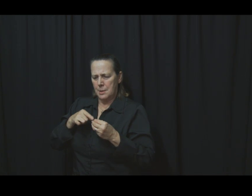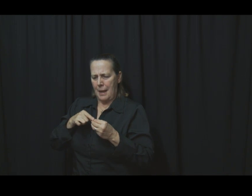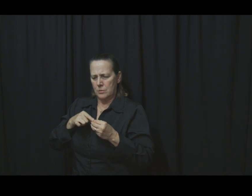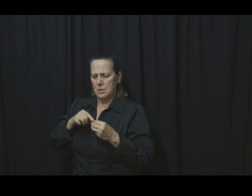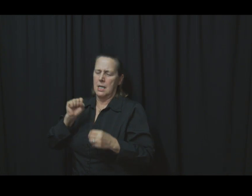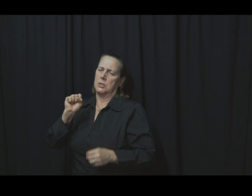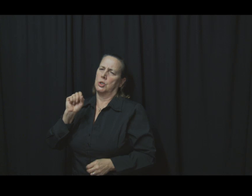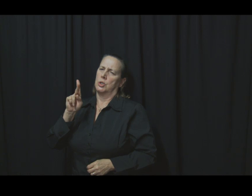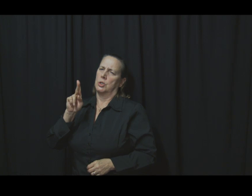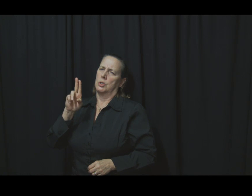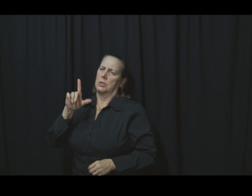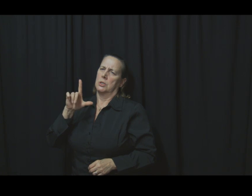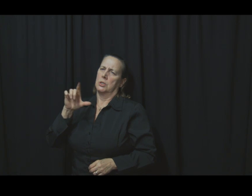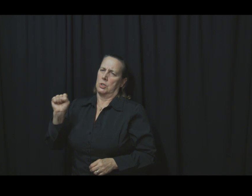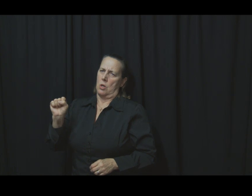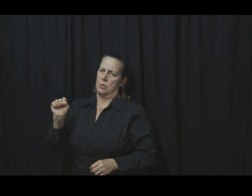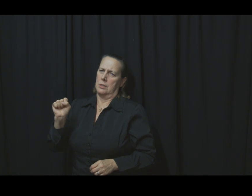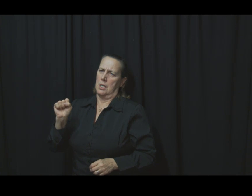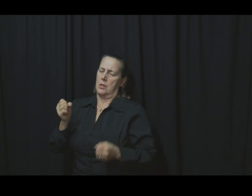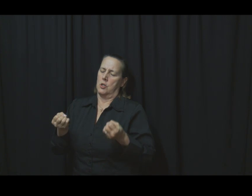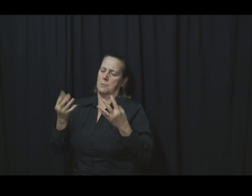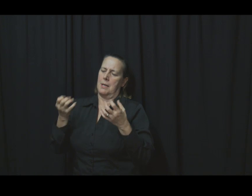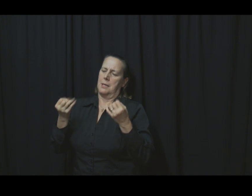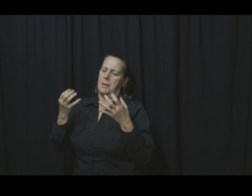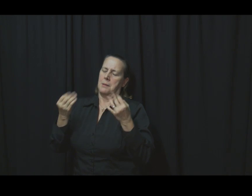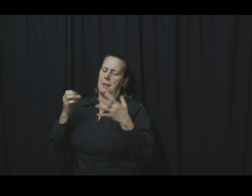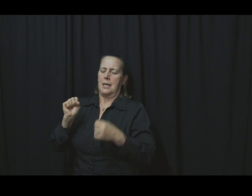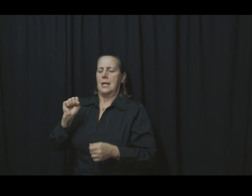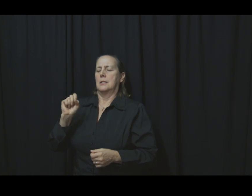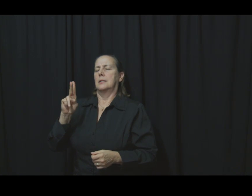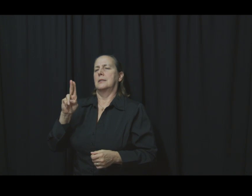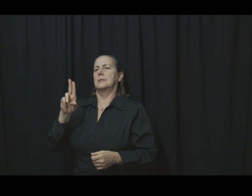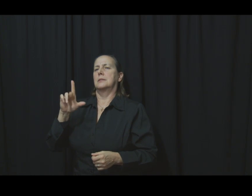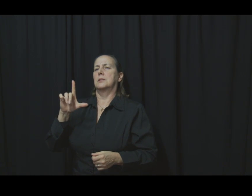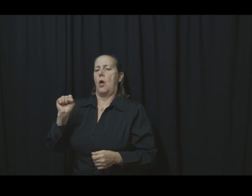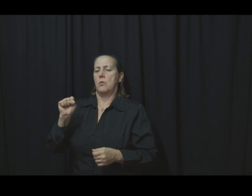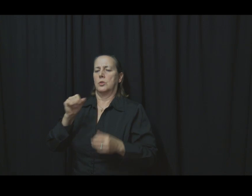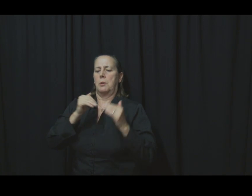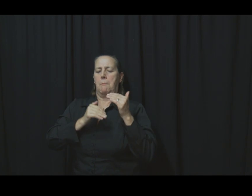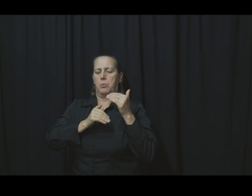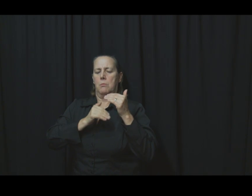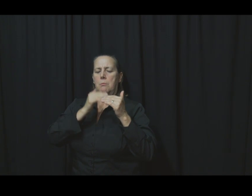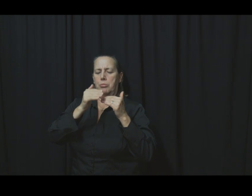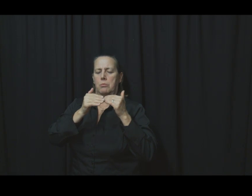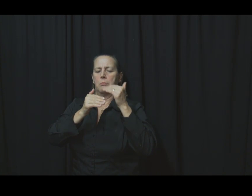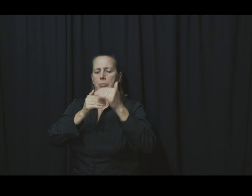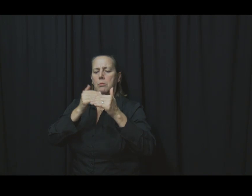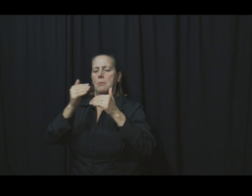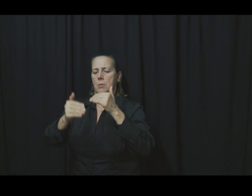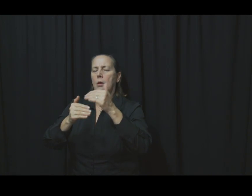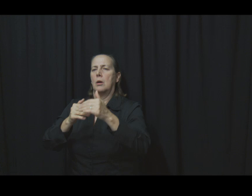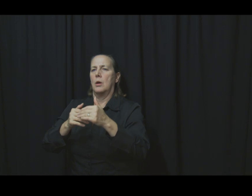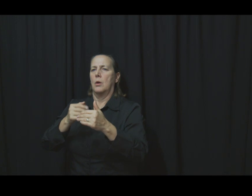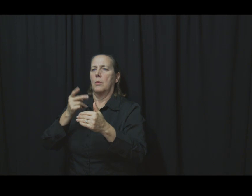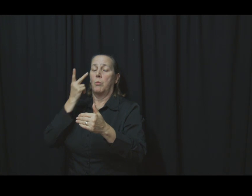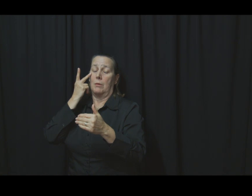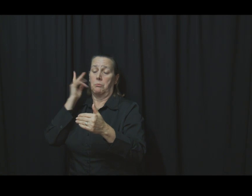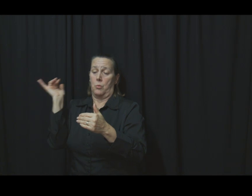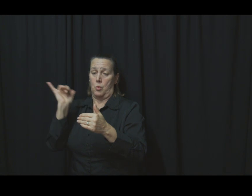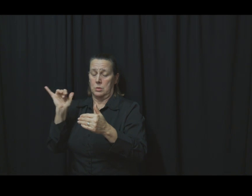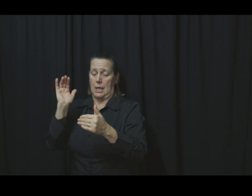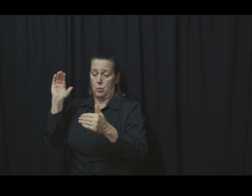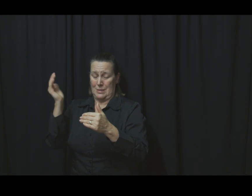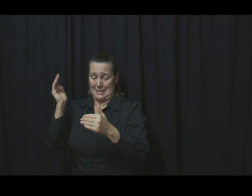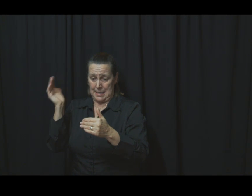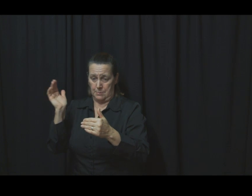skulls. There are many, many steps in what appears to be the